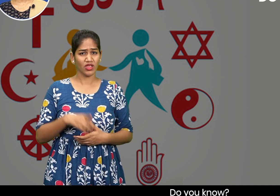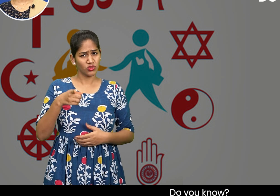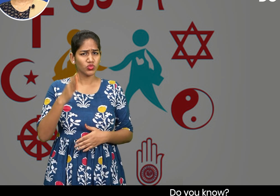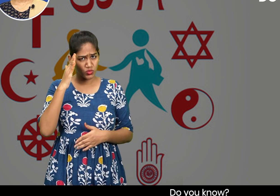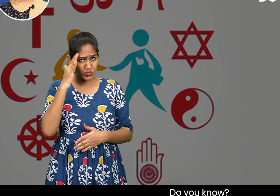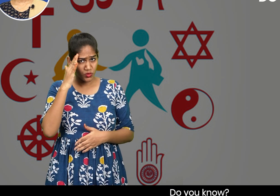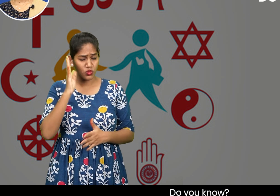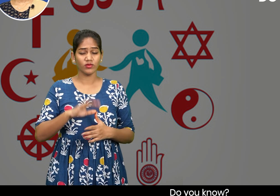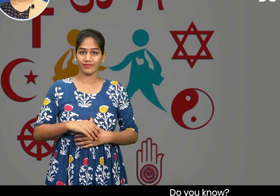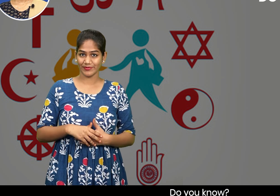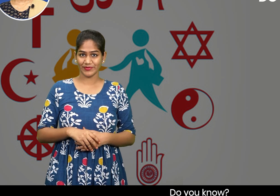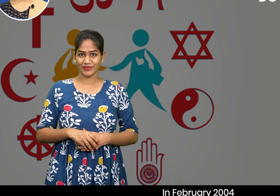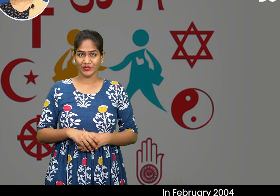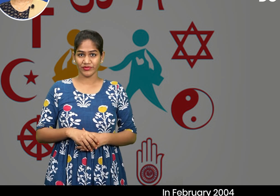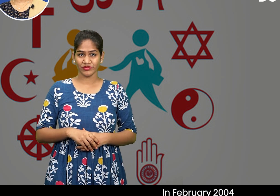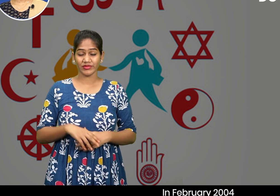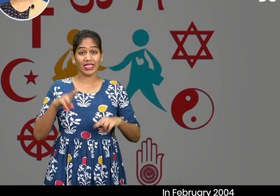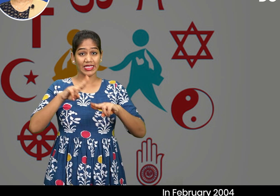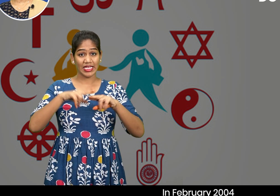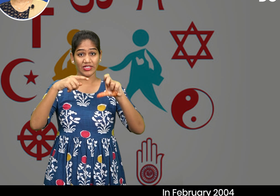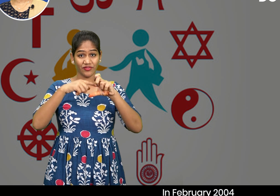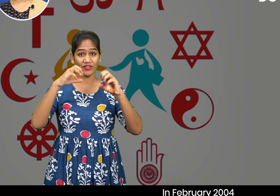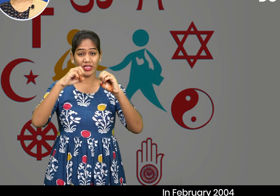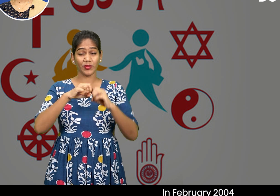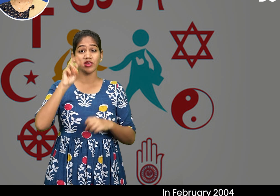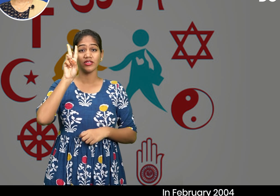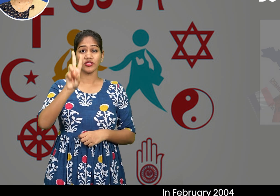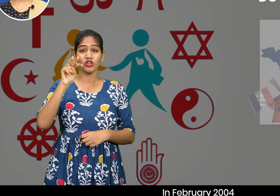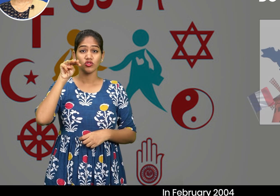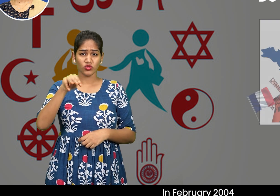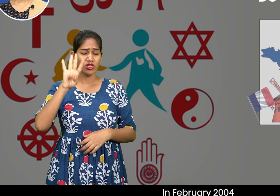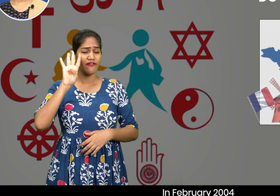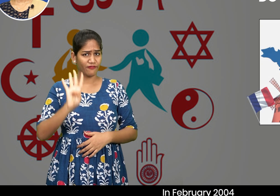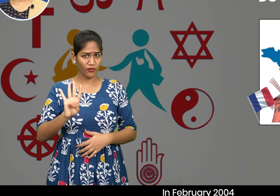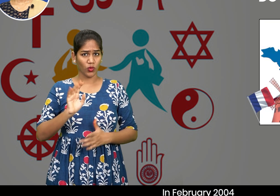Do you know? In February 2004,